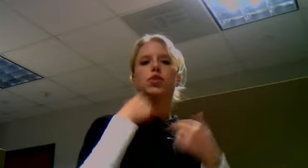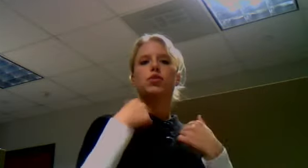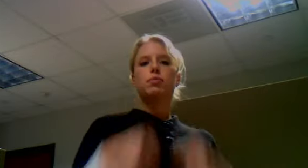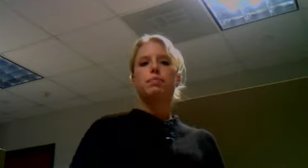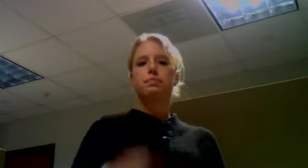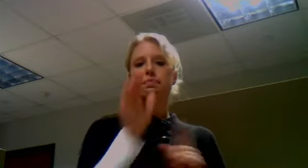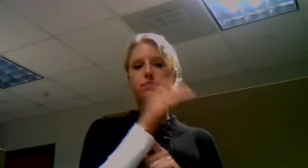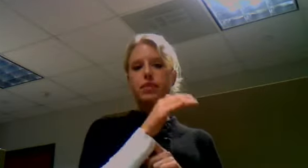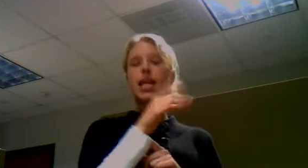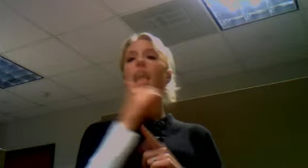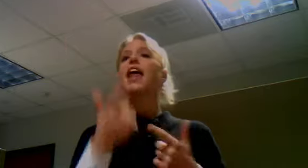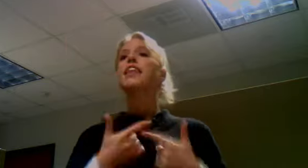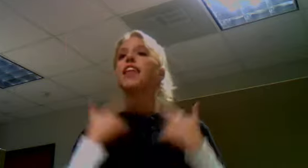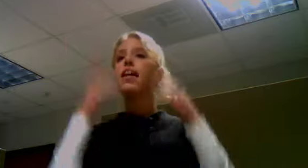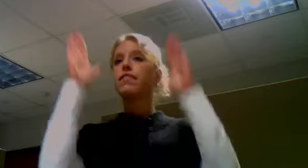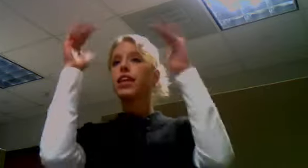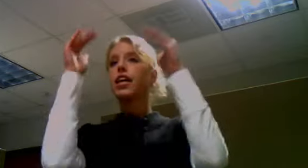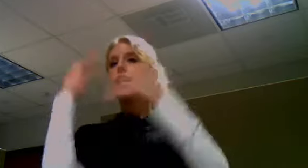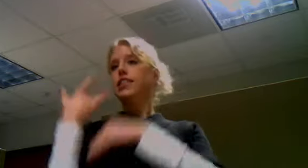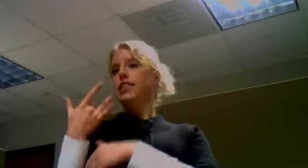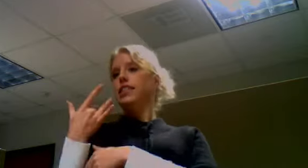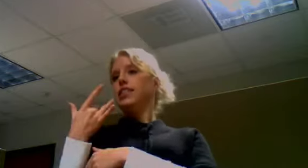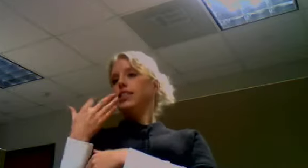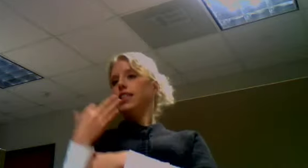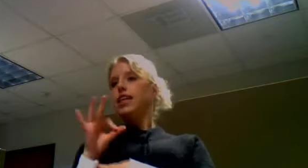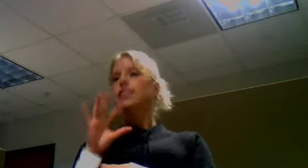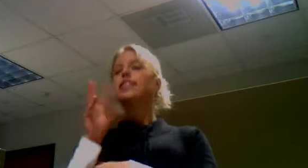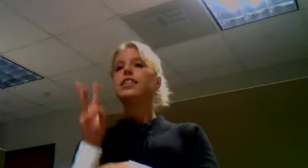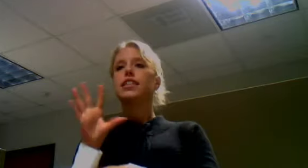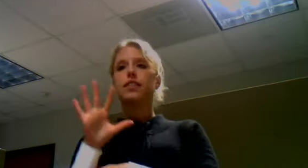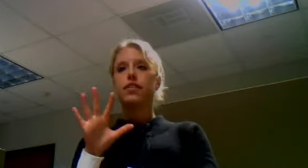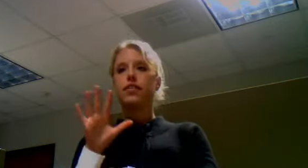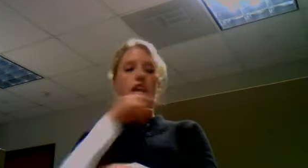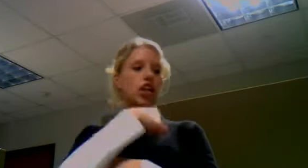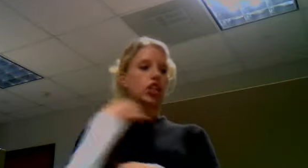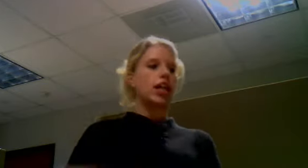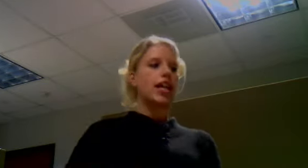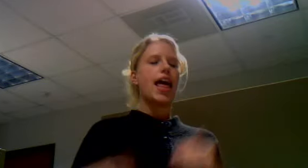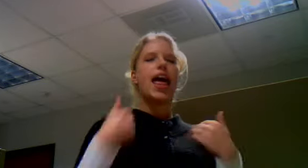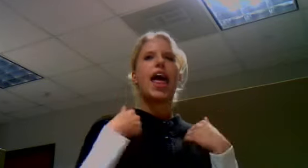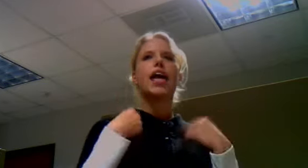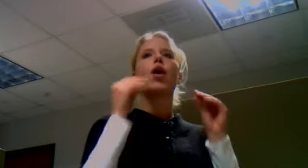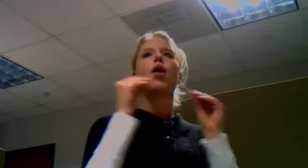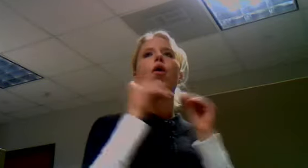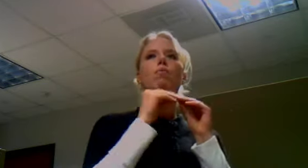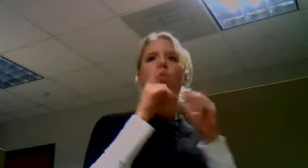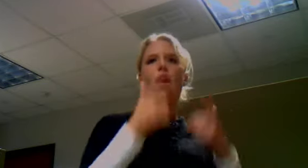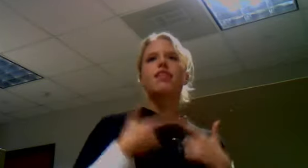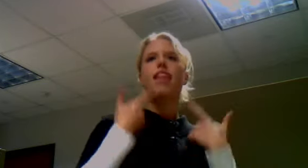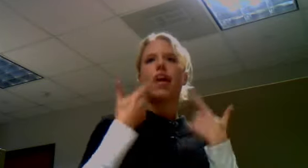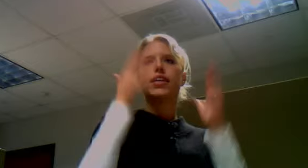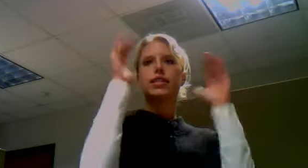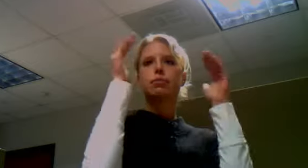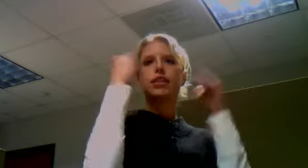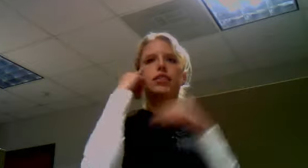as early as 1965, China had a huge advantage in life expectancy. On average, as a